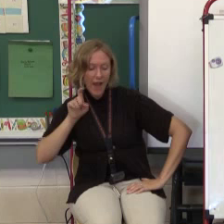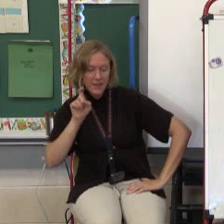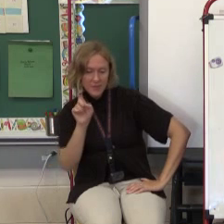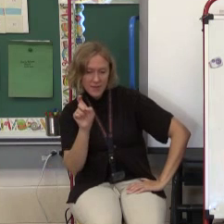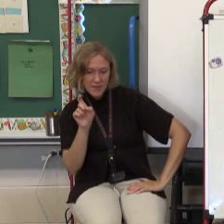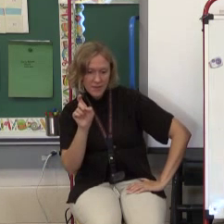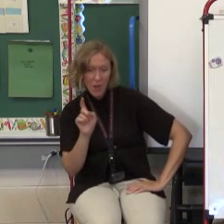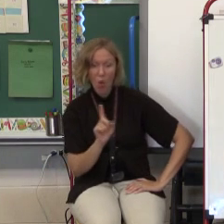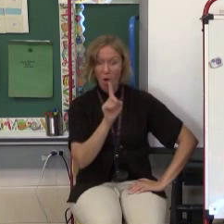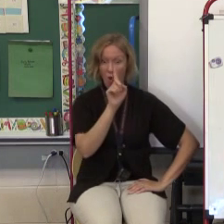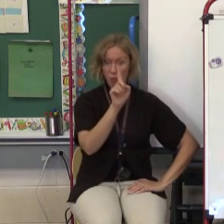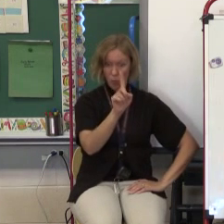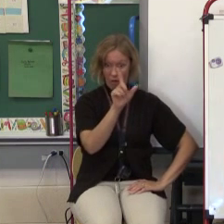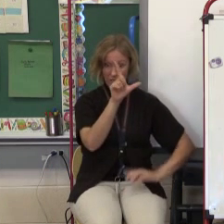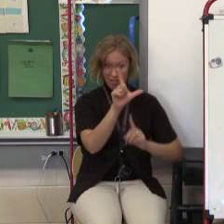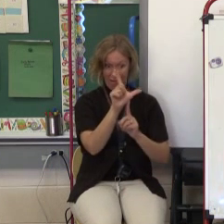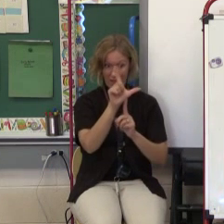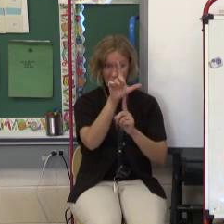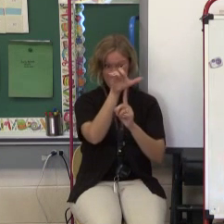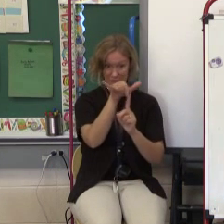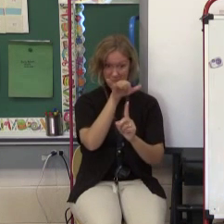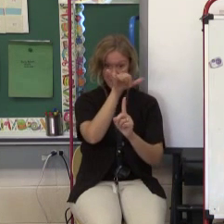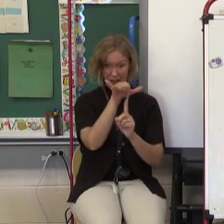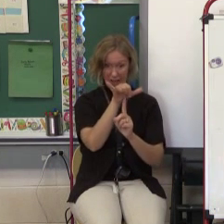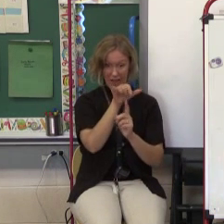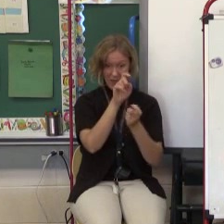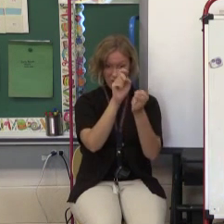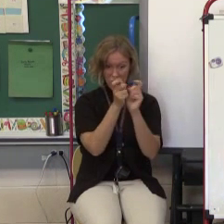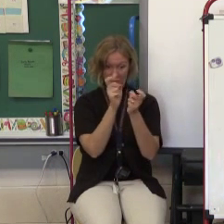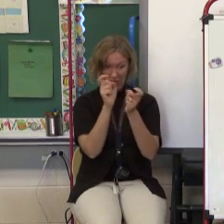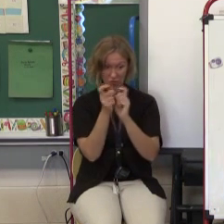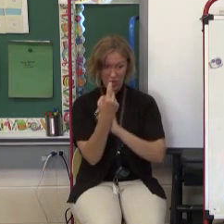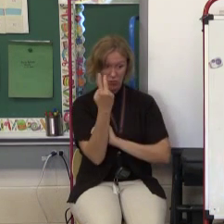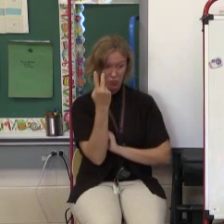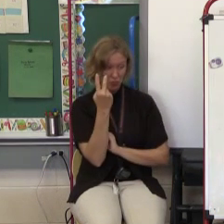going to stay the same. Let's see.